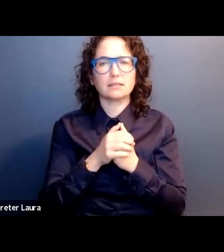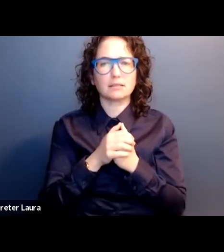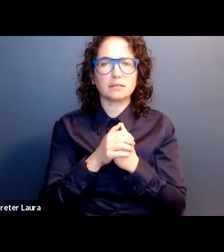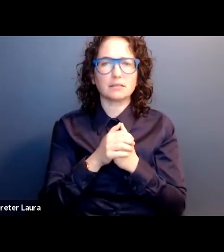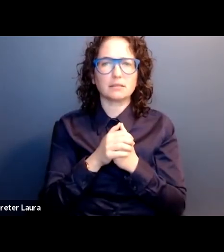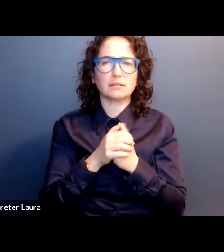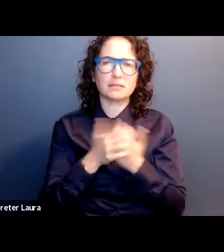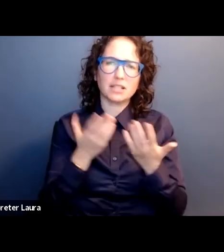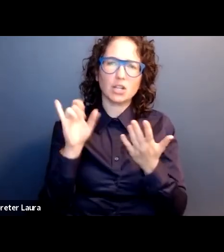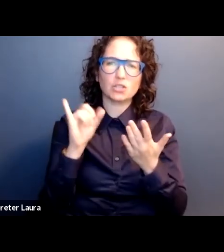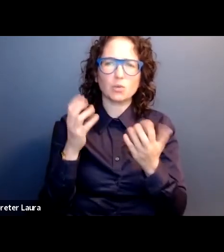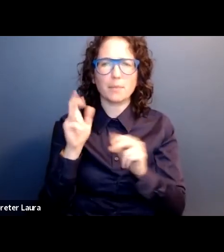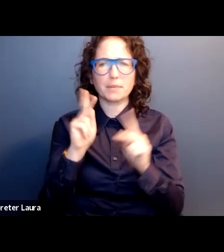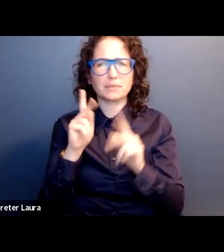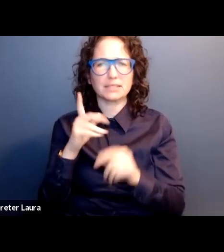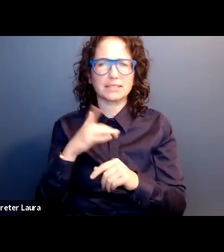feel.